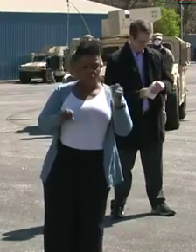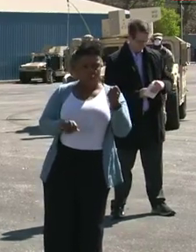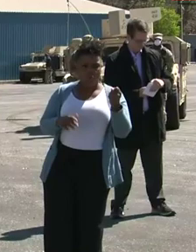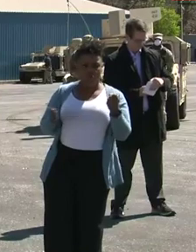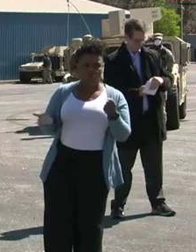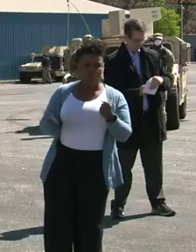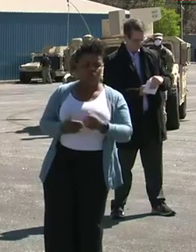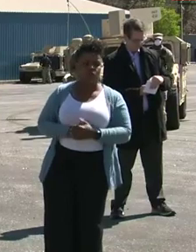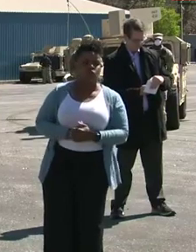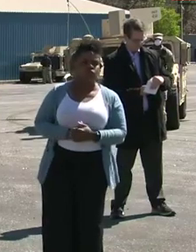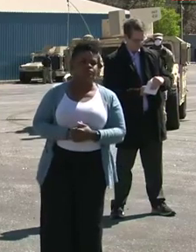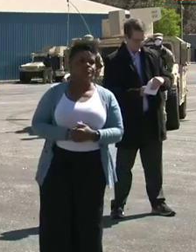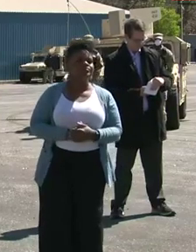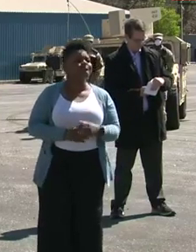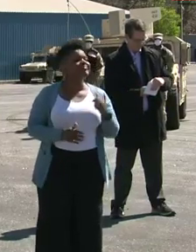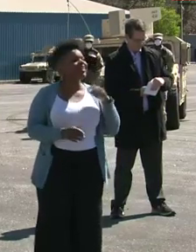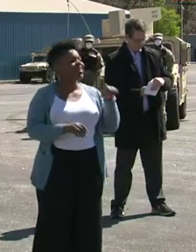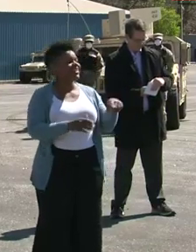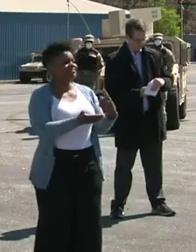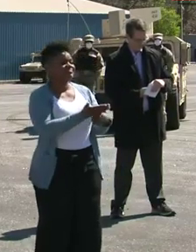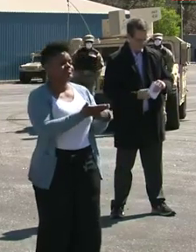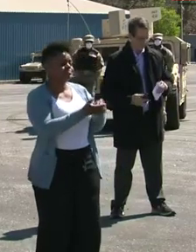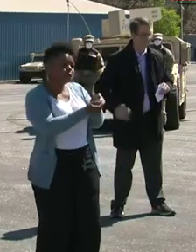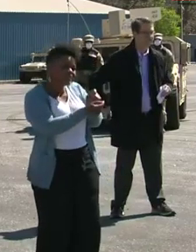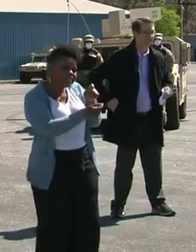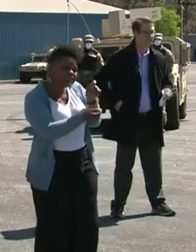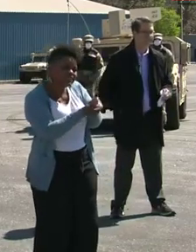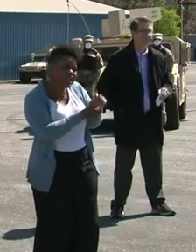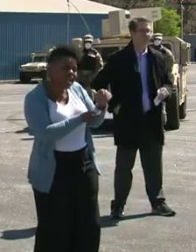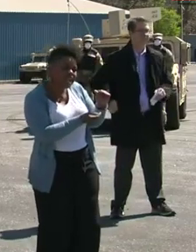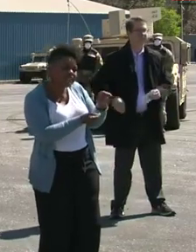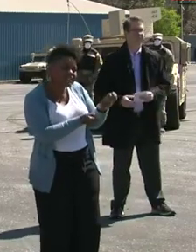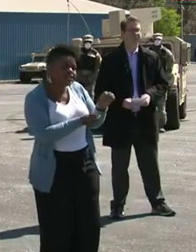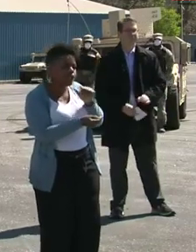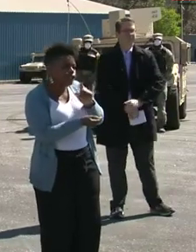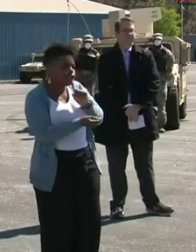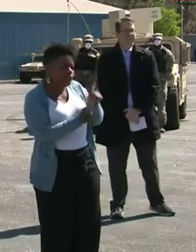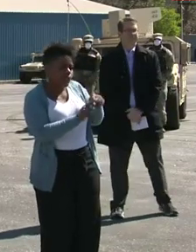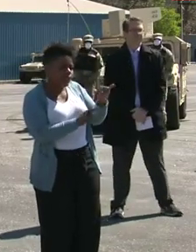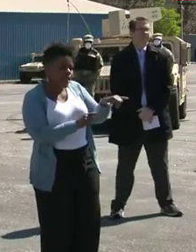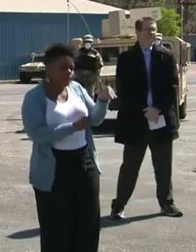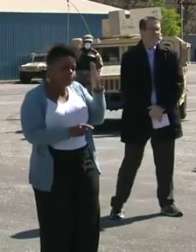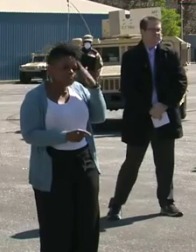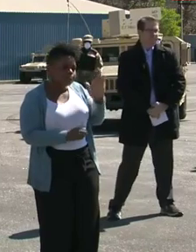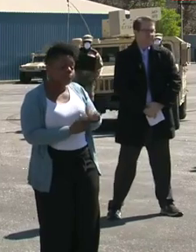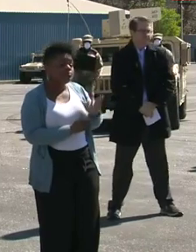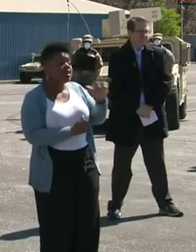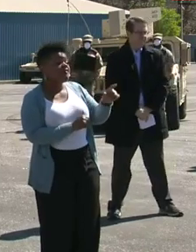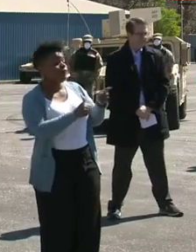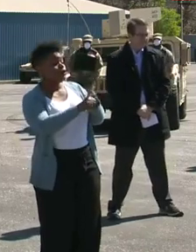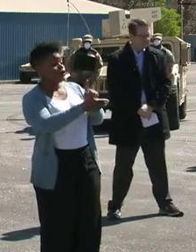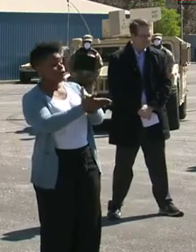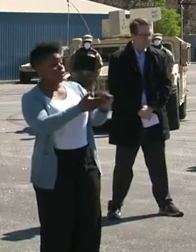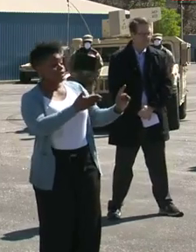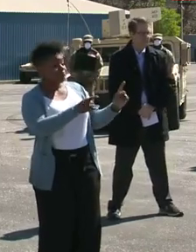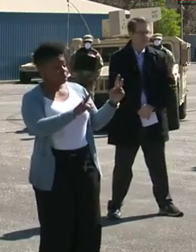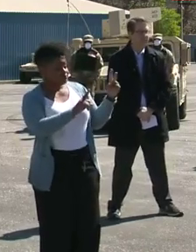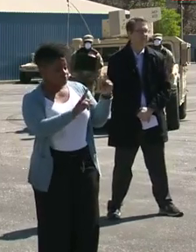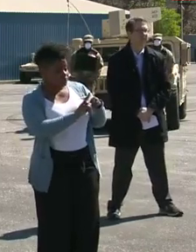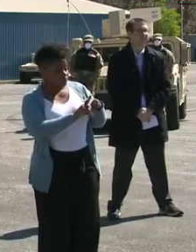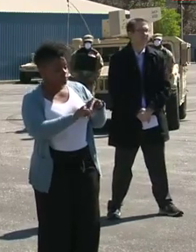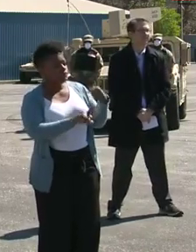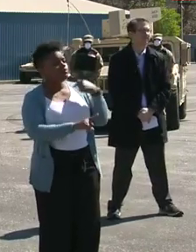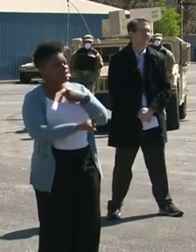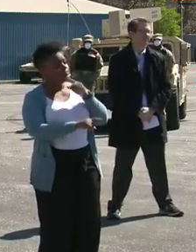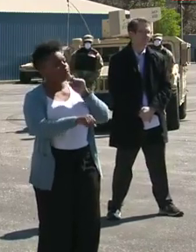about any specifics about a case that I'm not sure of. The first week to file was waived. I'm glad